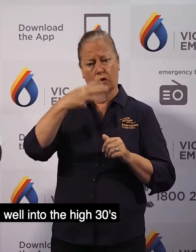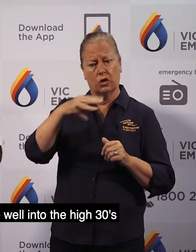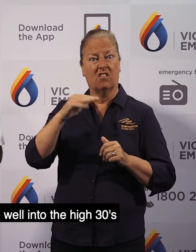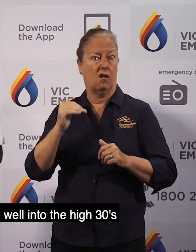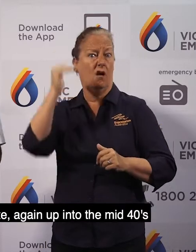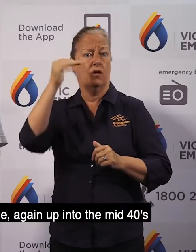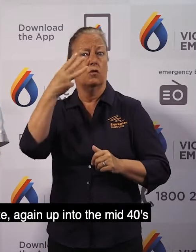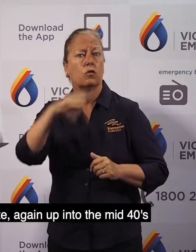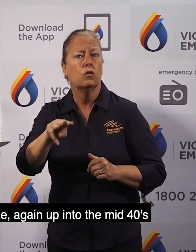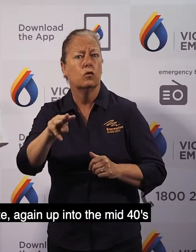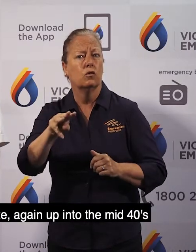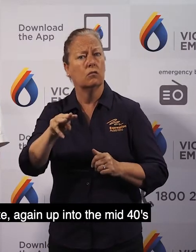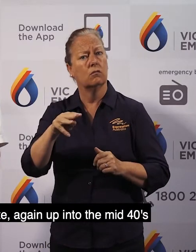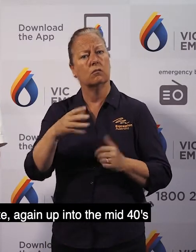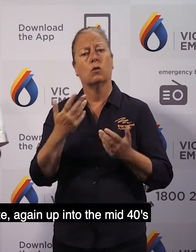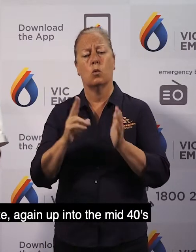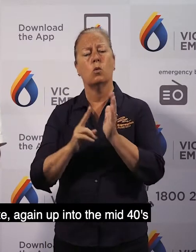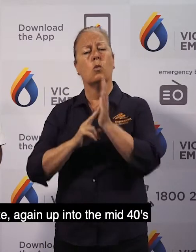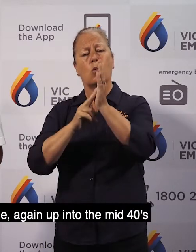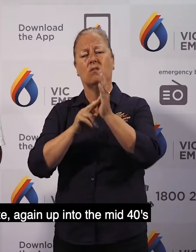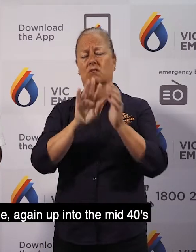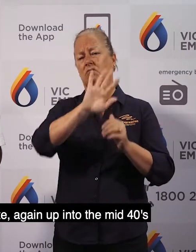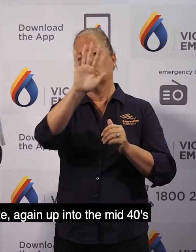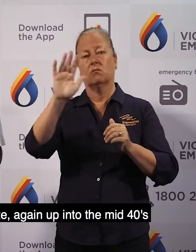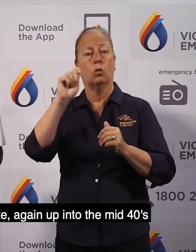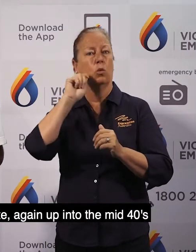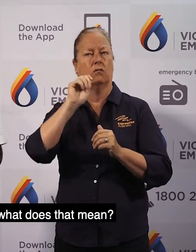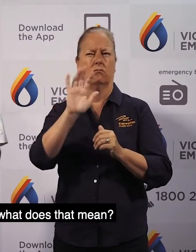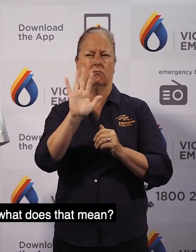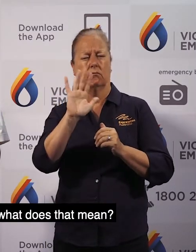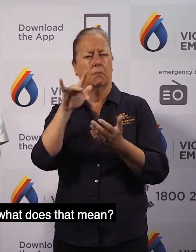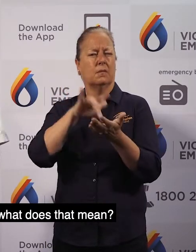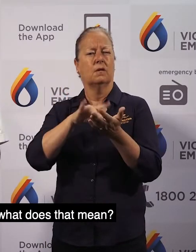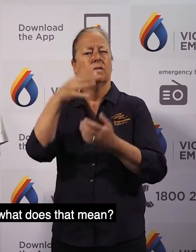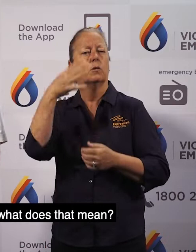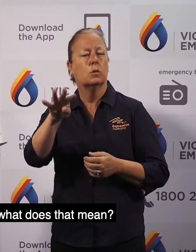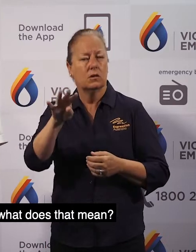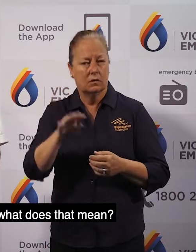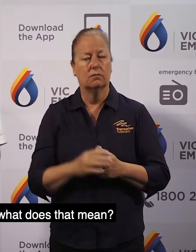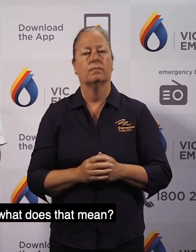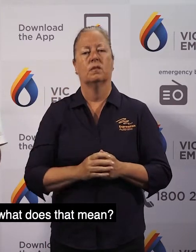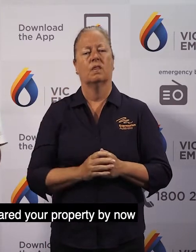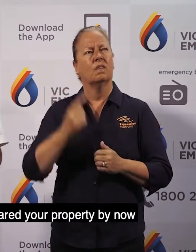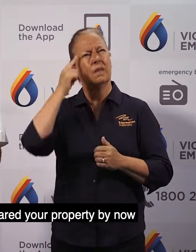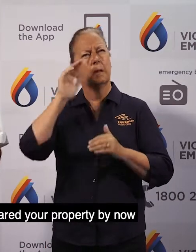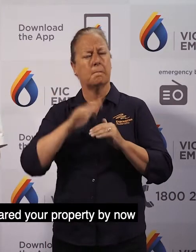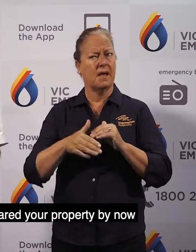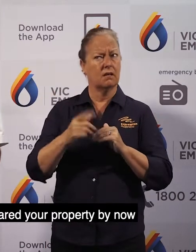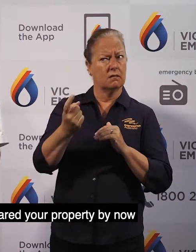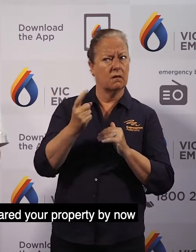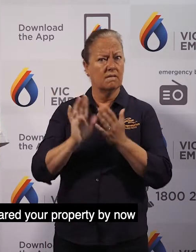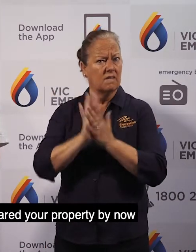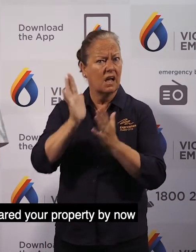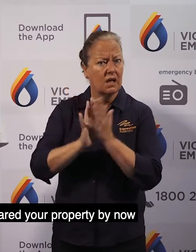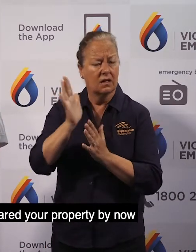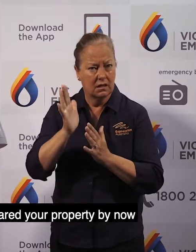high 30s, and in the north of the state again up into the mid 40s. So in terms of fire, what does that mean? So if you've not